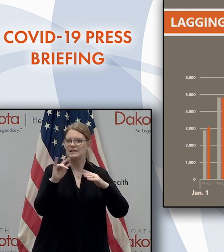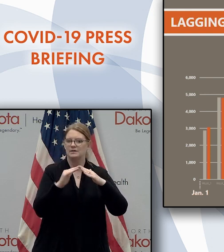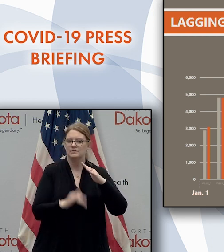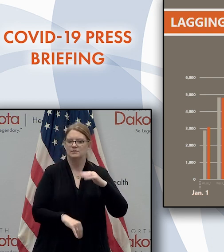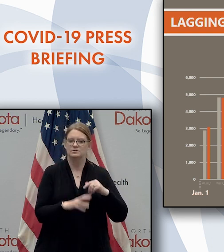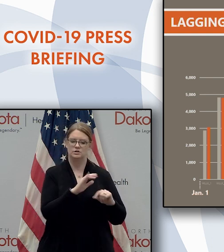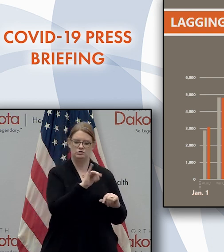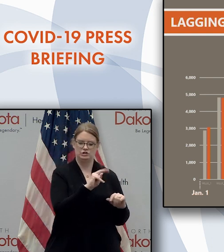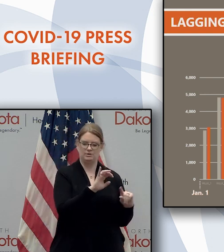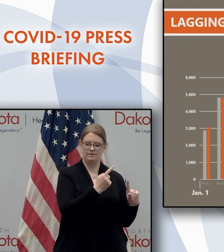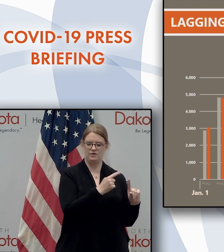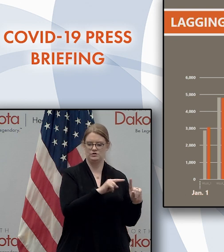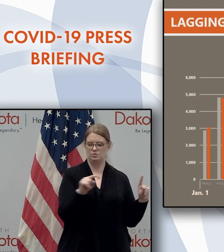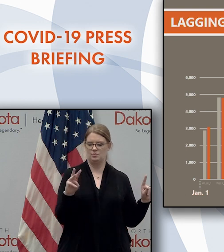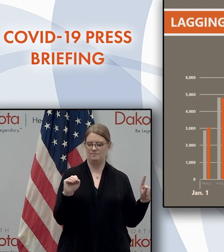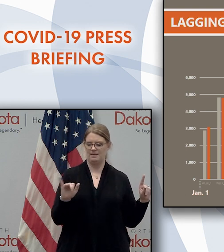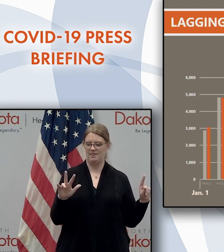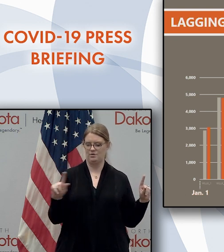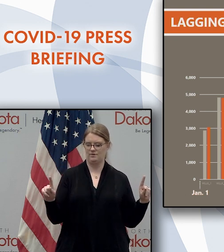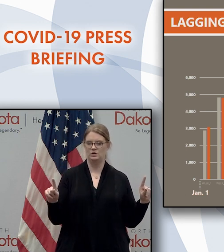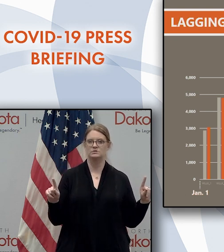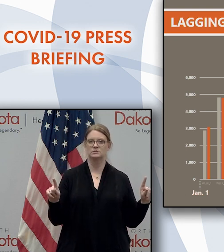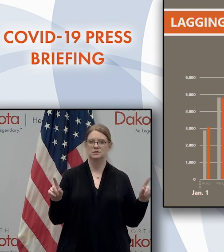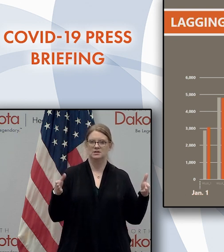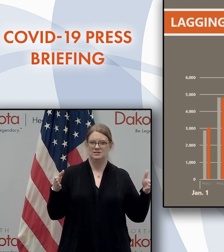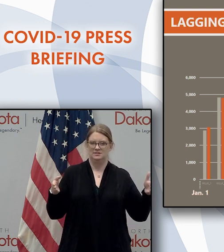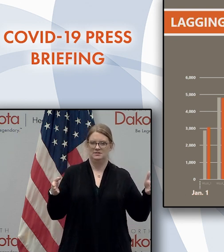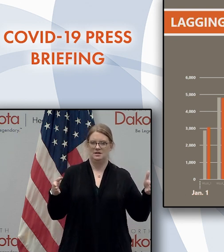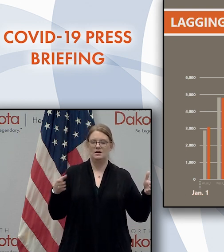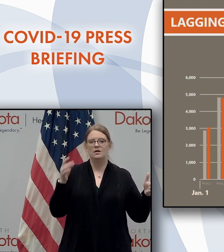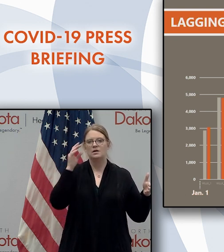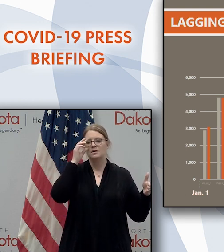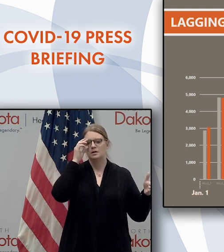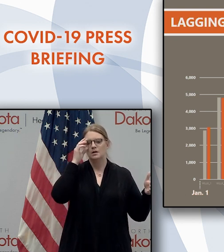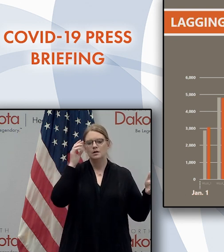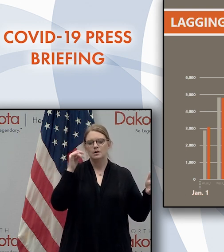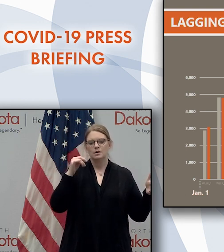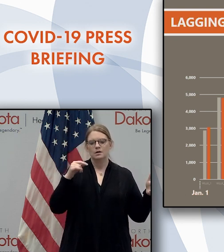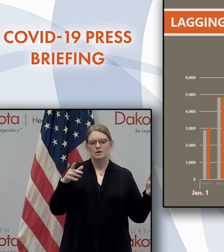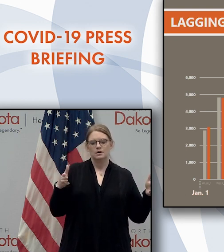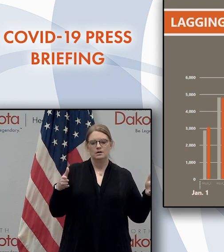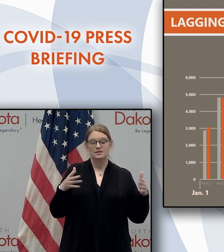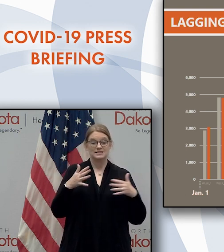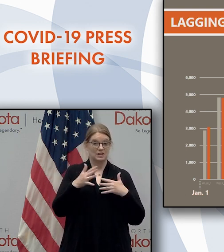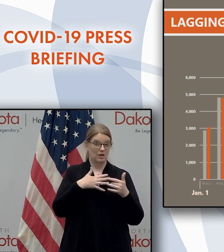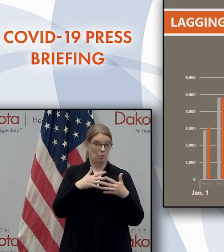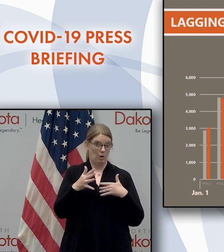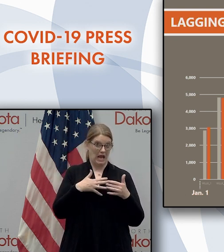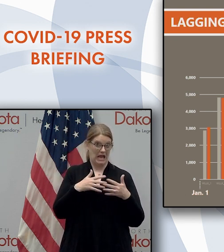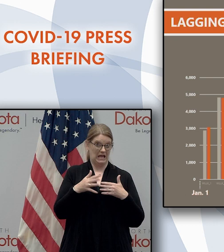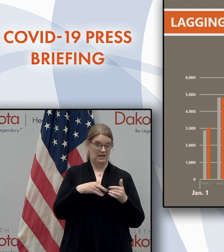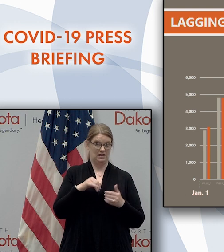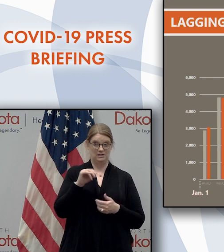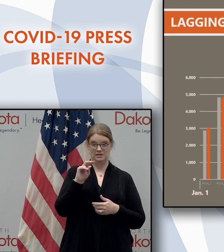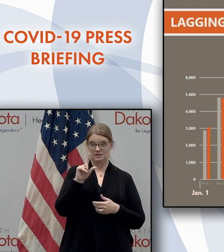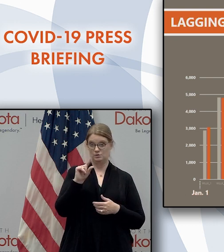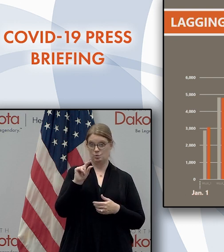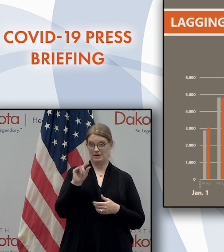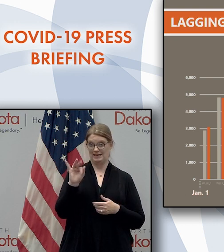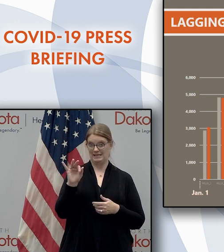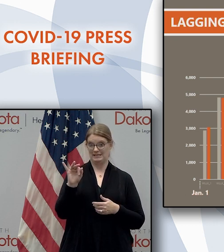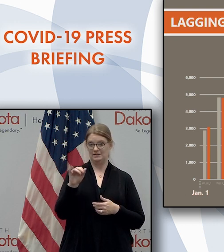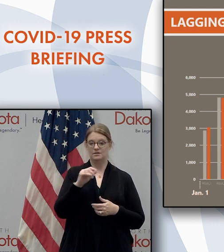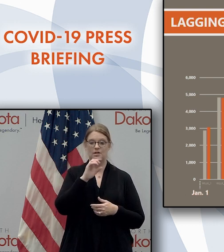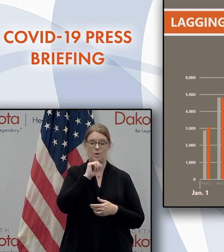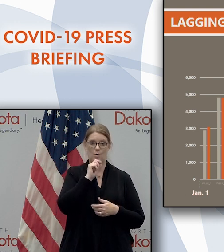1st through May 31st. That covers the first part of this when we had this. The gray bars represent 2019. The